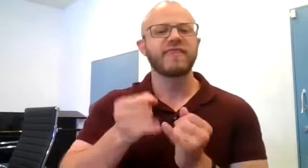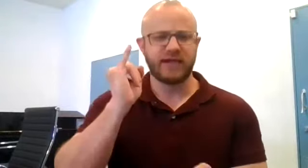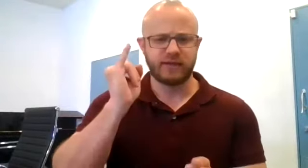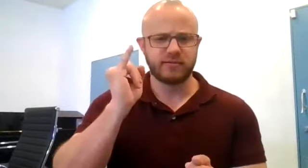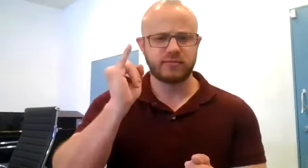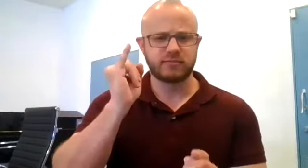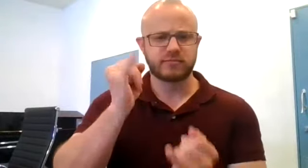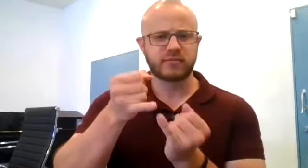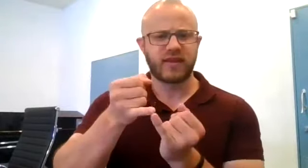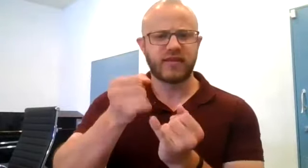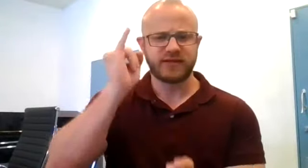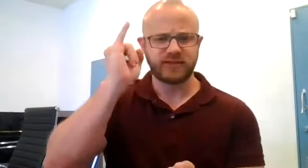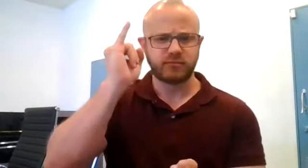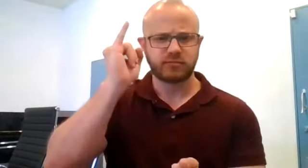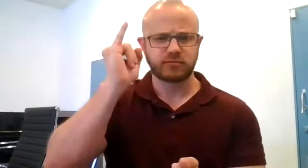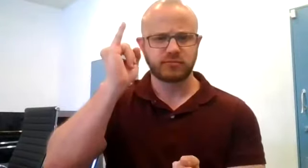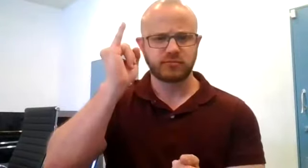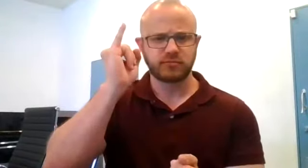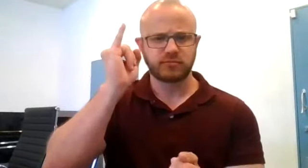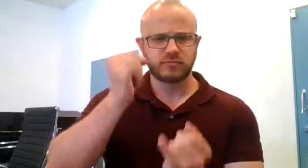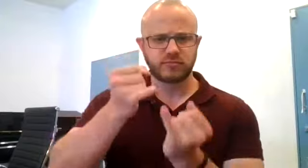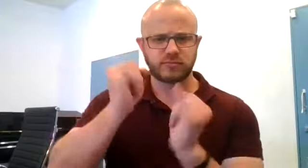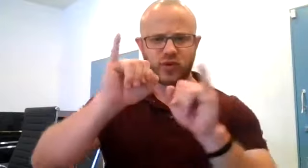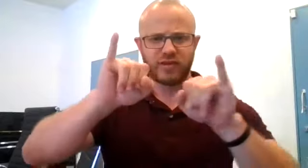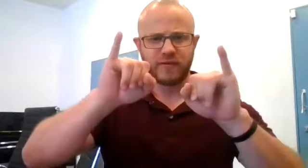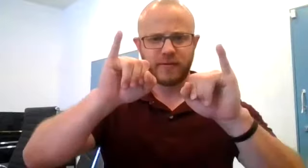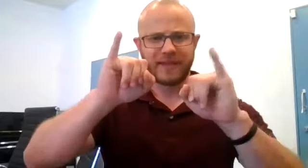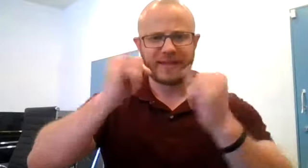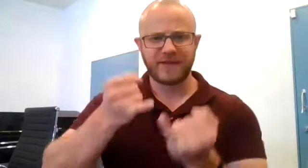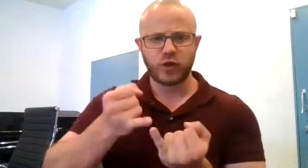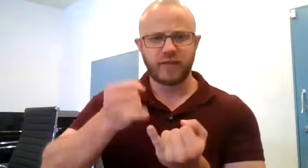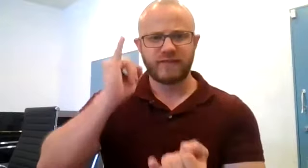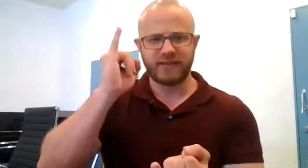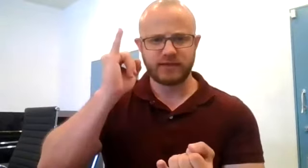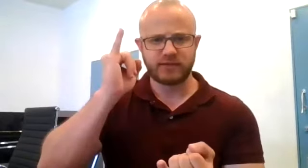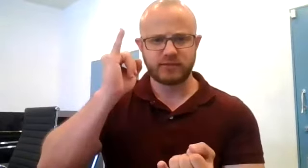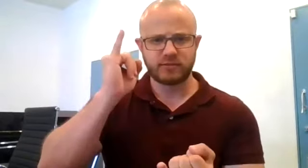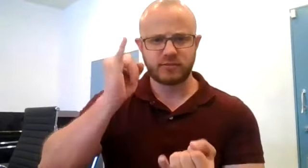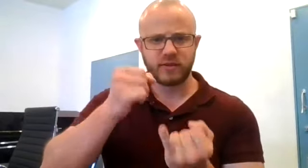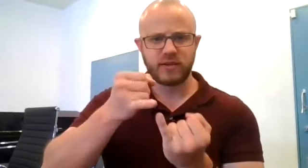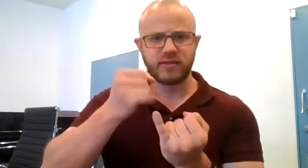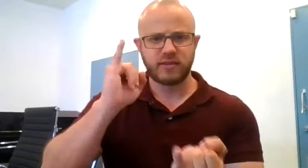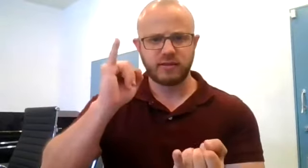So back to thin, something that's thin. Yeah, the pinky fingers, thin.